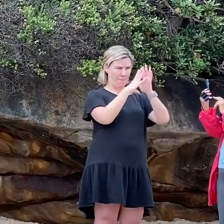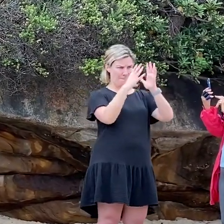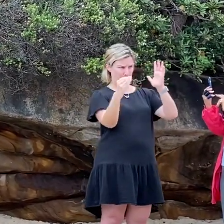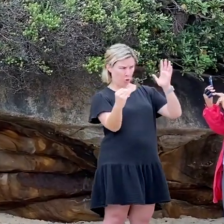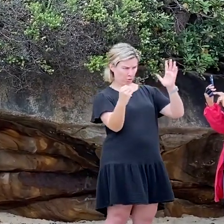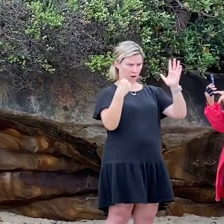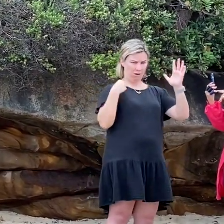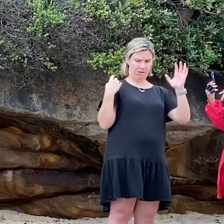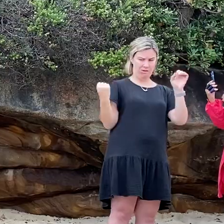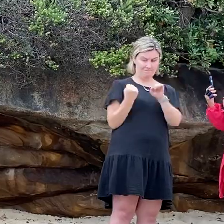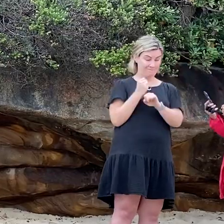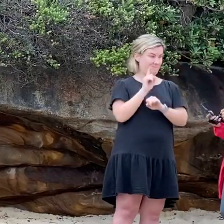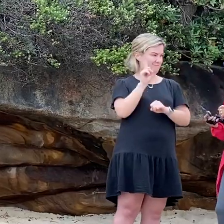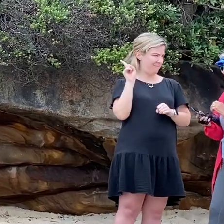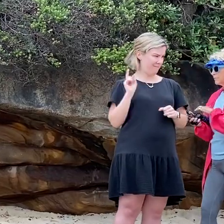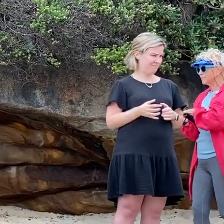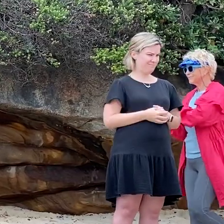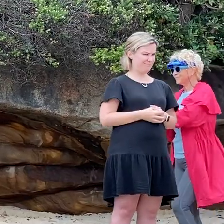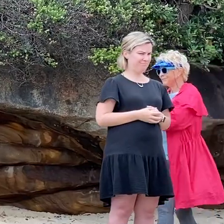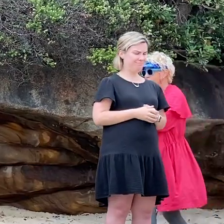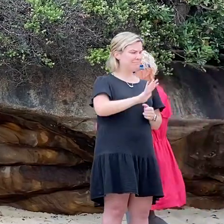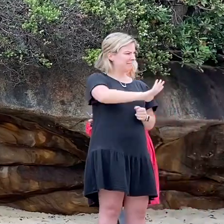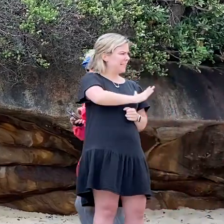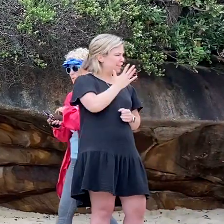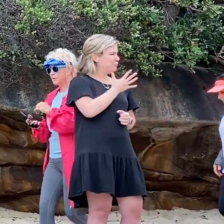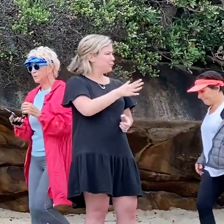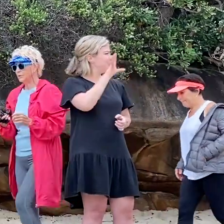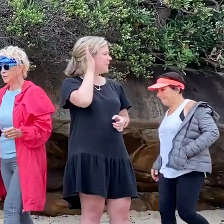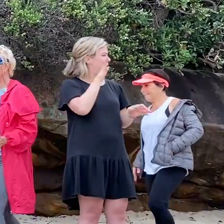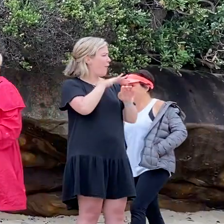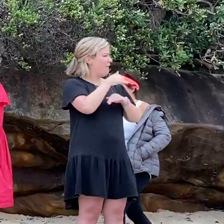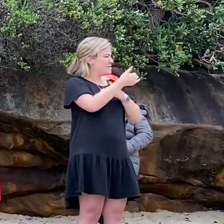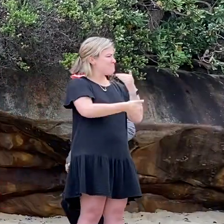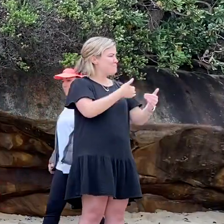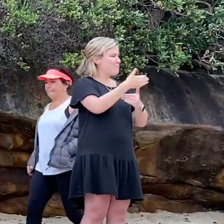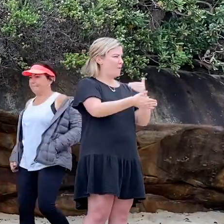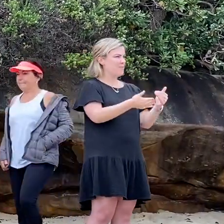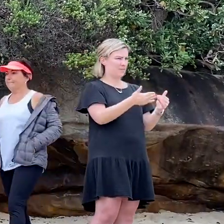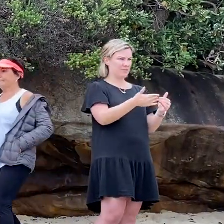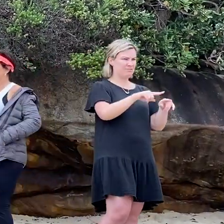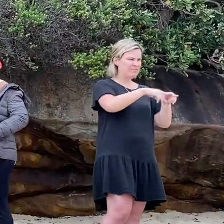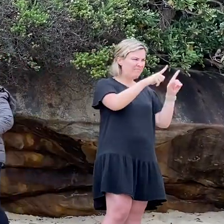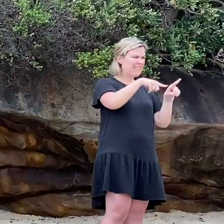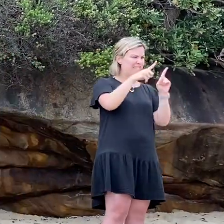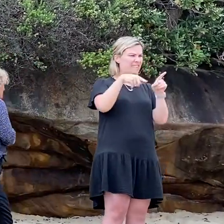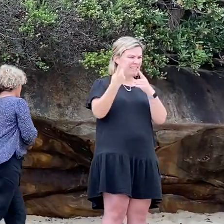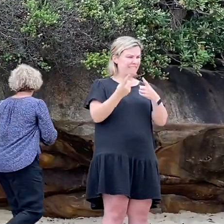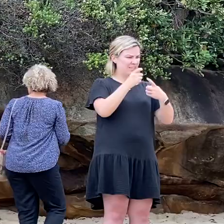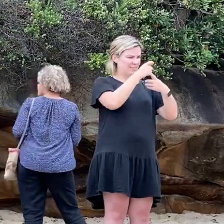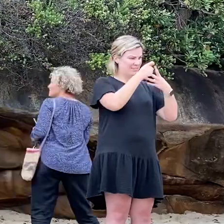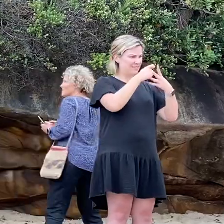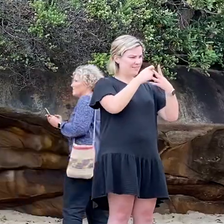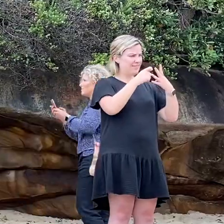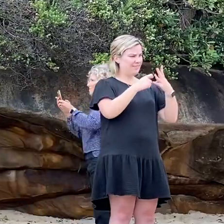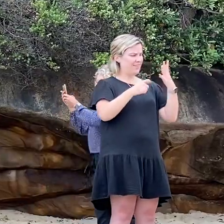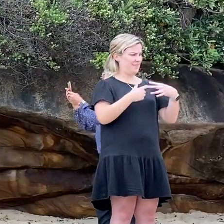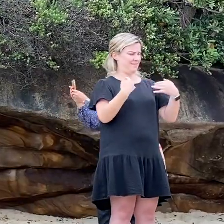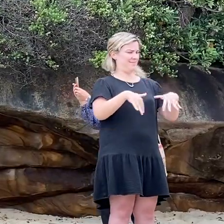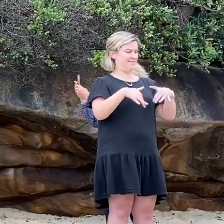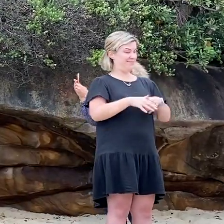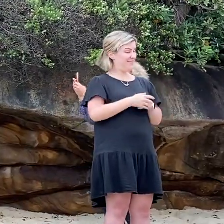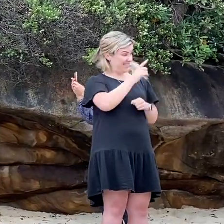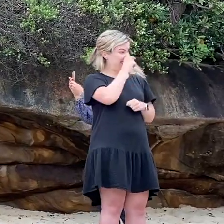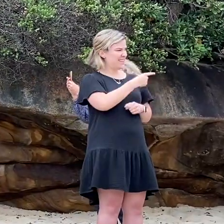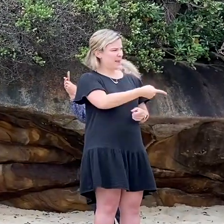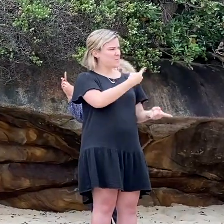Fantastic. So interesting to learn about that process. It's so involved in so many different processes to go through. Can you